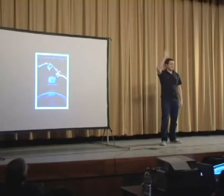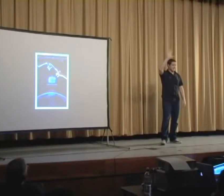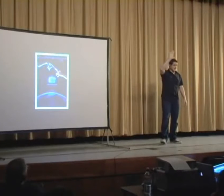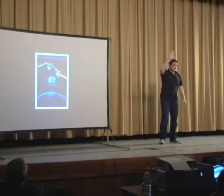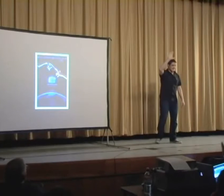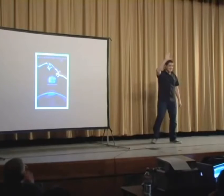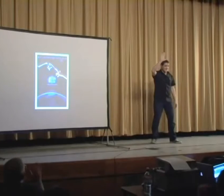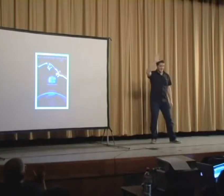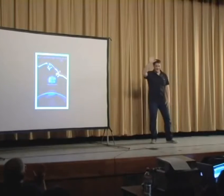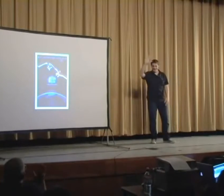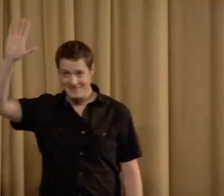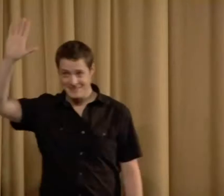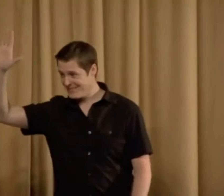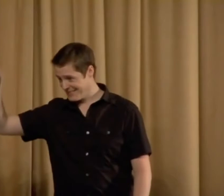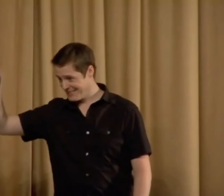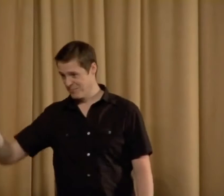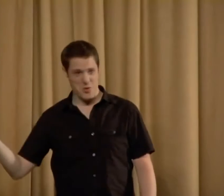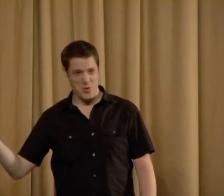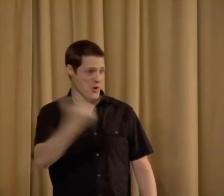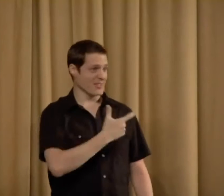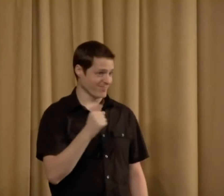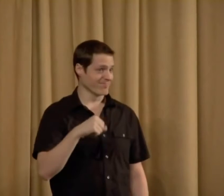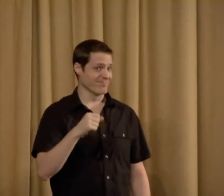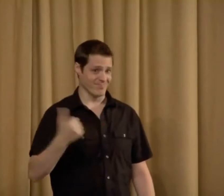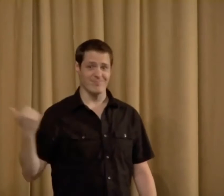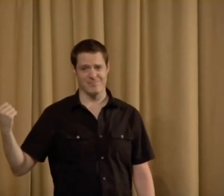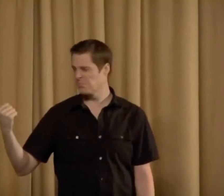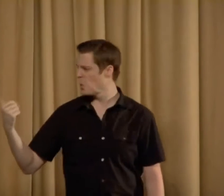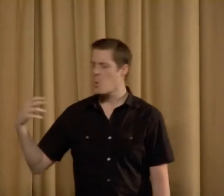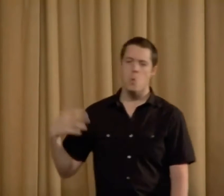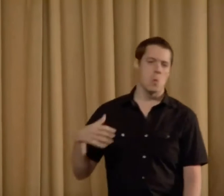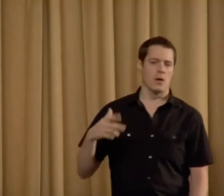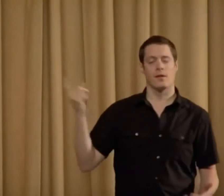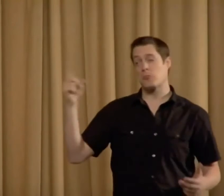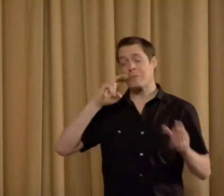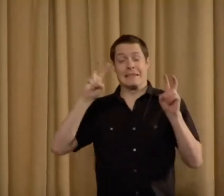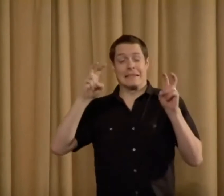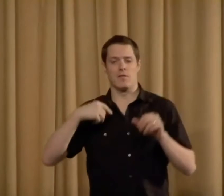Who's seen this? Anybody see this movie? Raise your hand. Yep. You've all seen this movie.